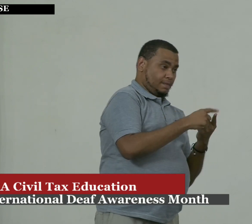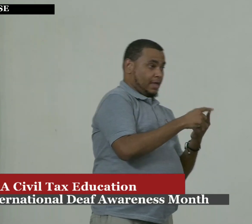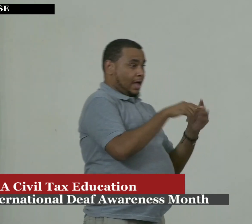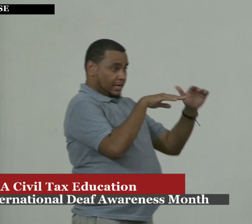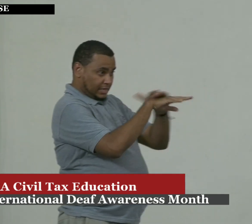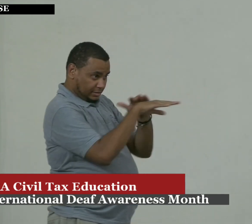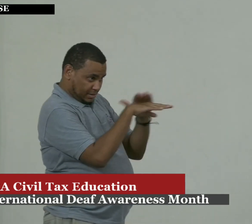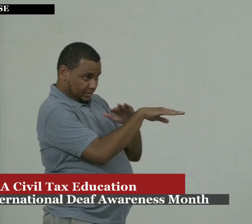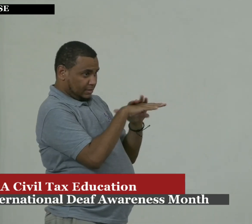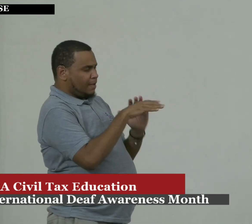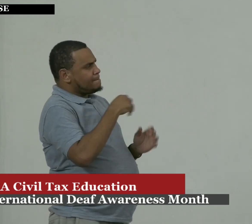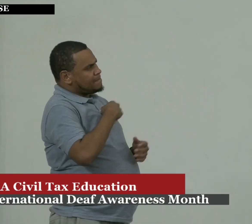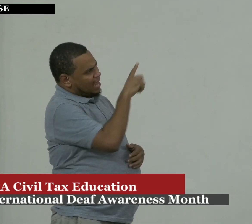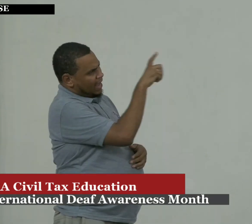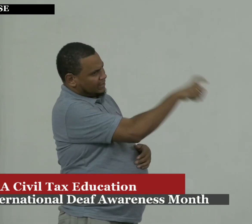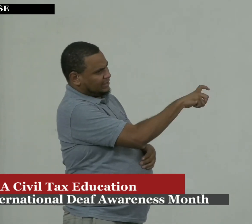employment.